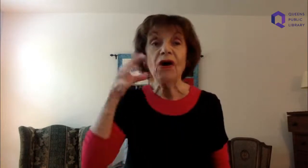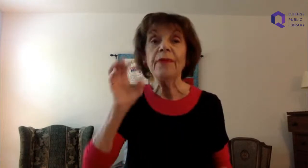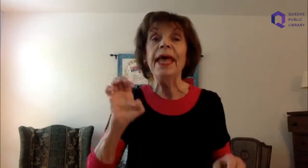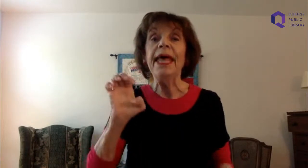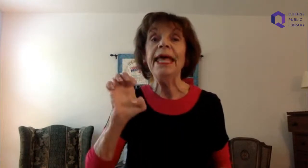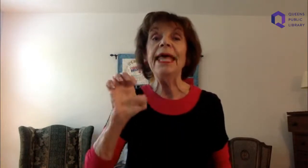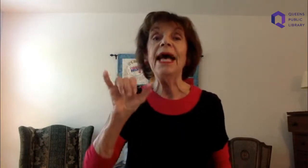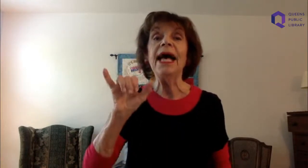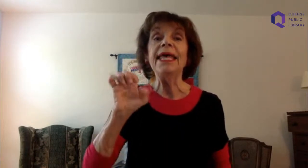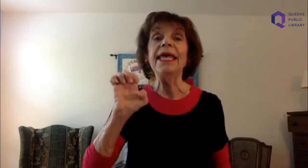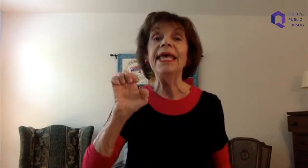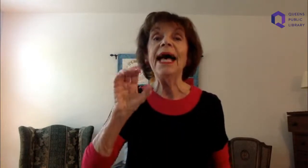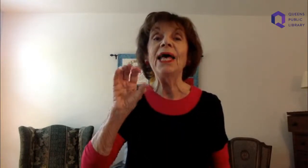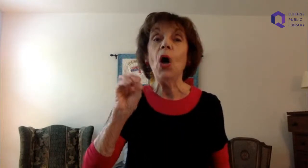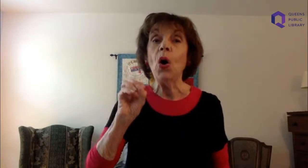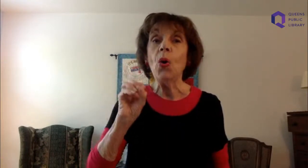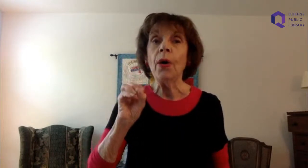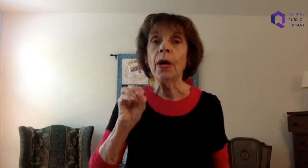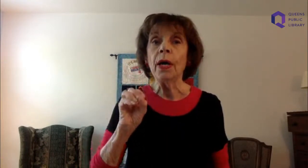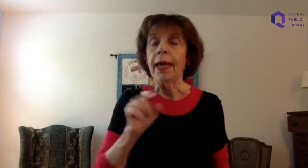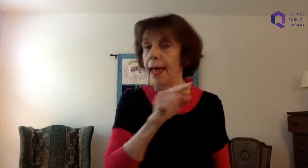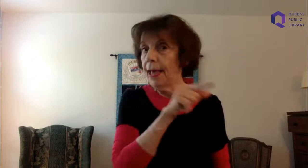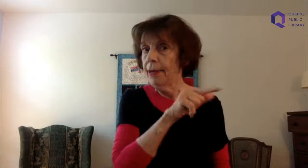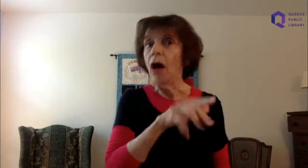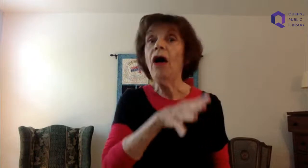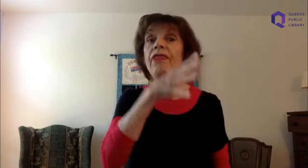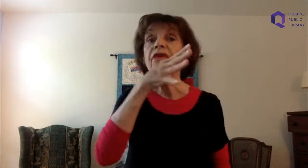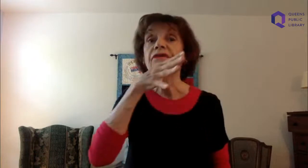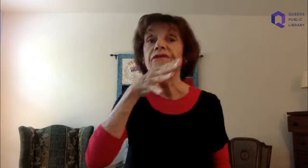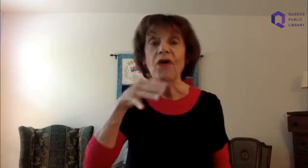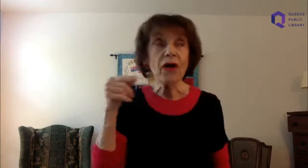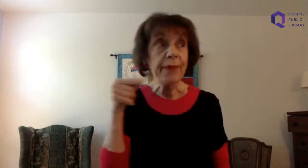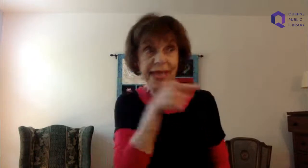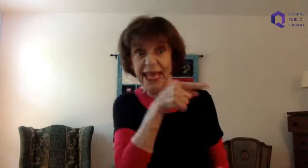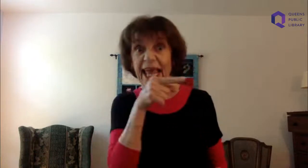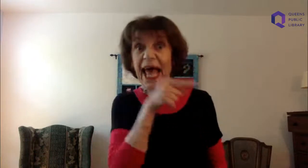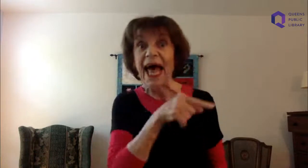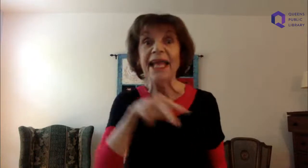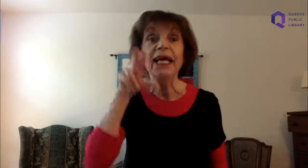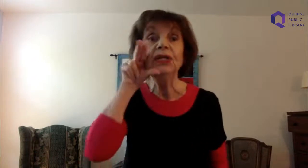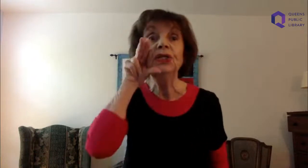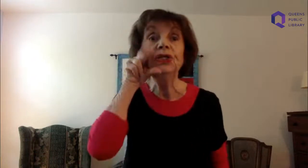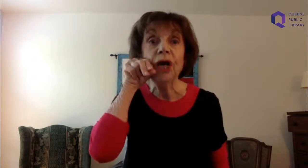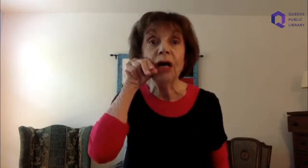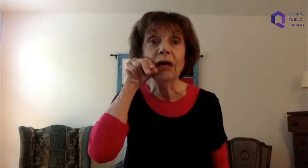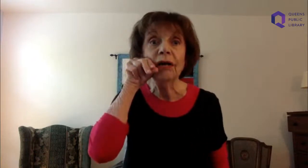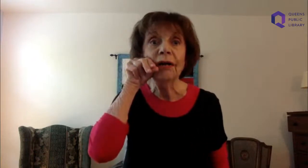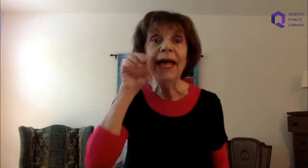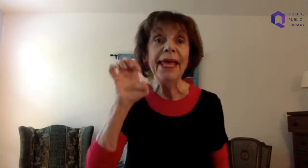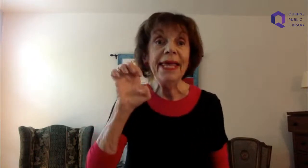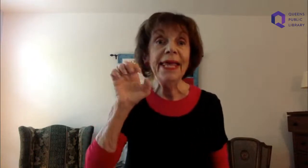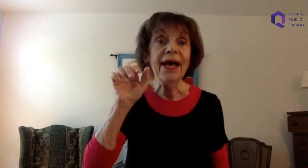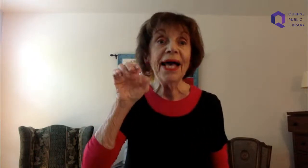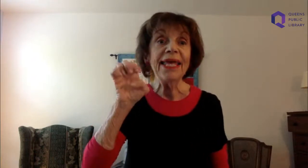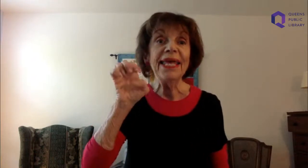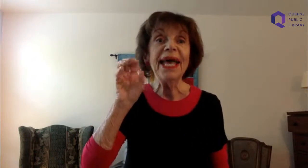farm. E-I-E-I-O. And on the farm he had a duck.